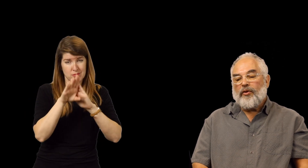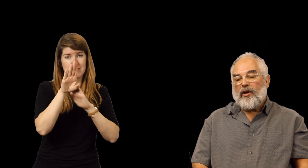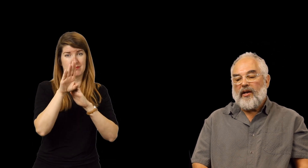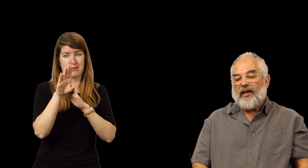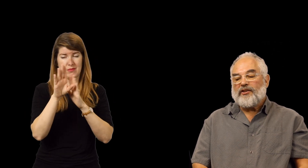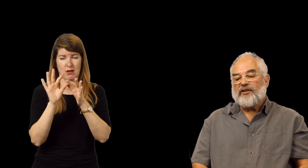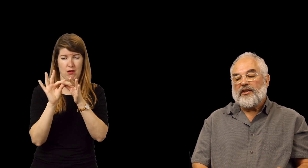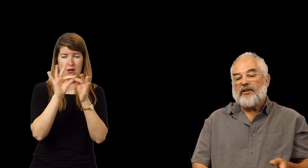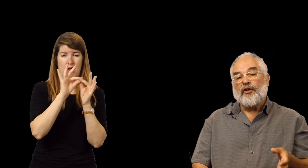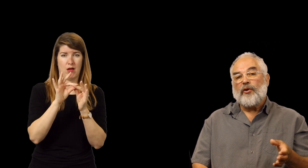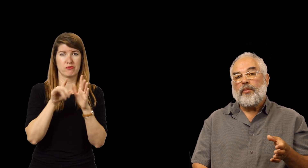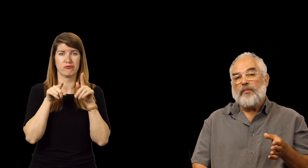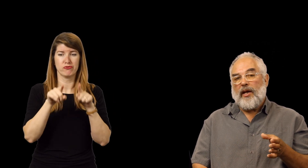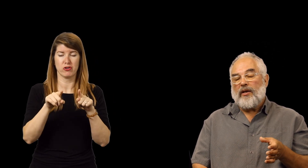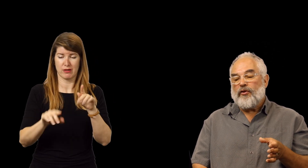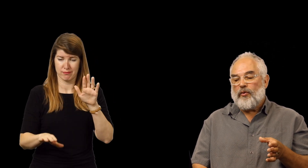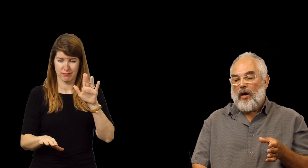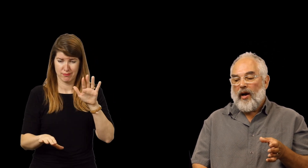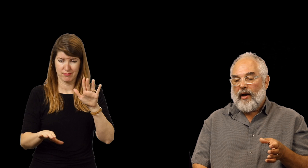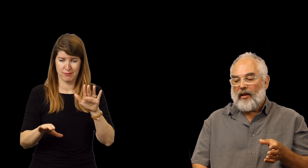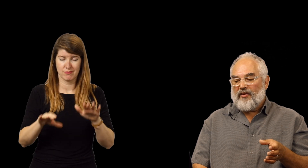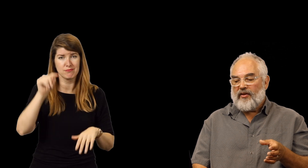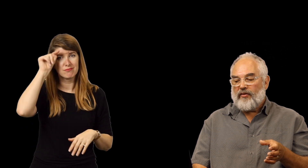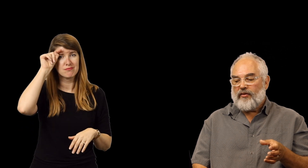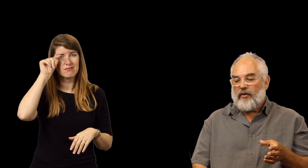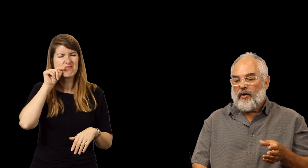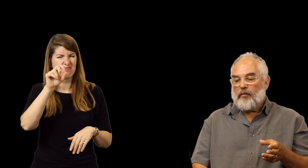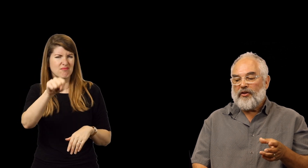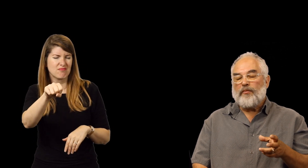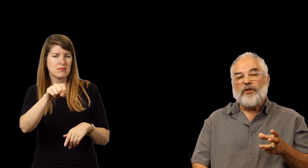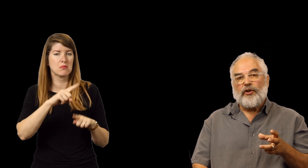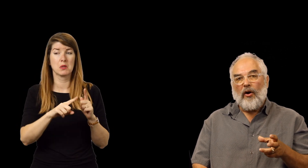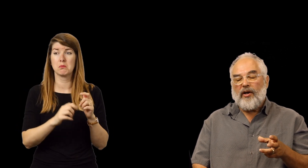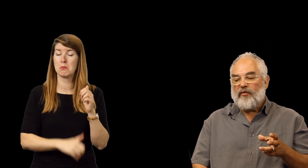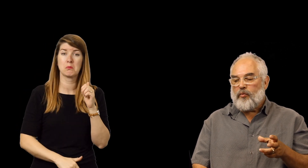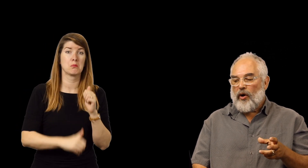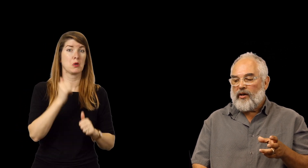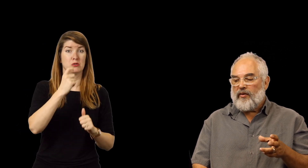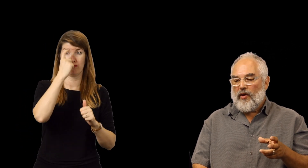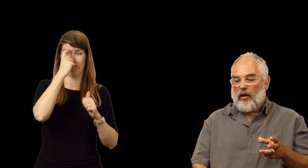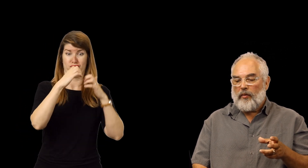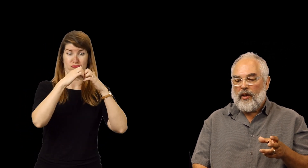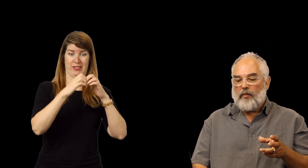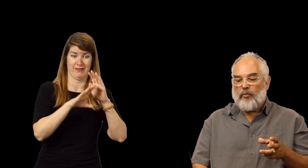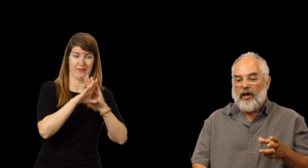Brain growth and connections continue to be made throughout adolescence, but the majority